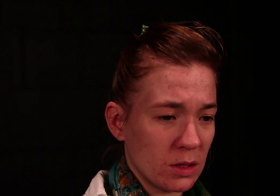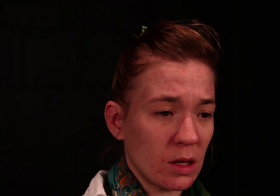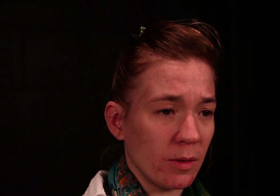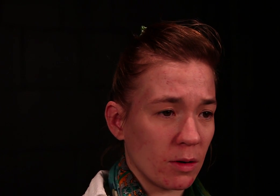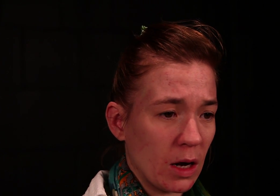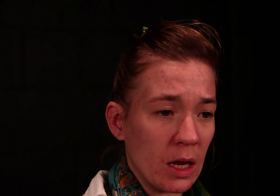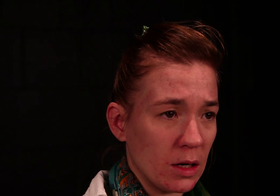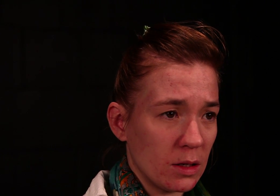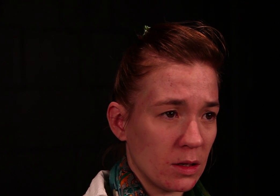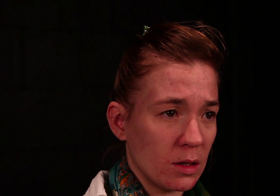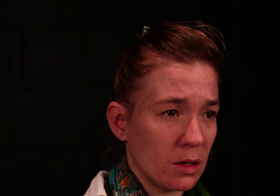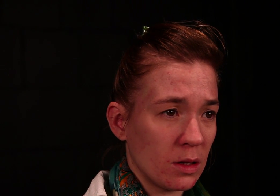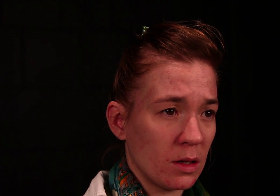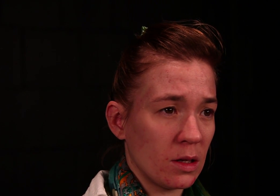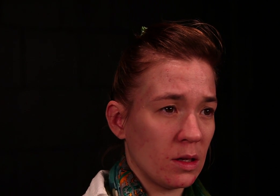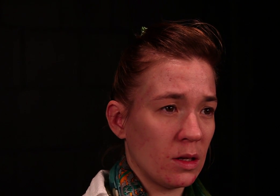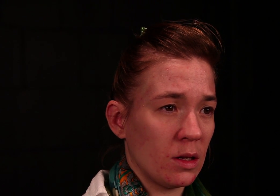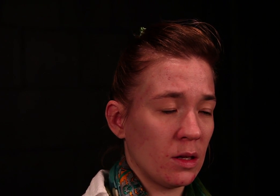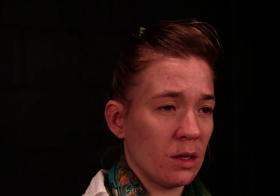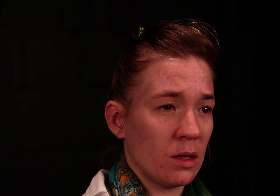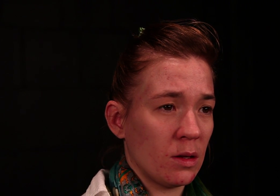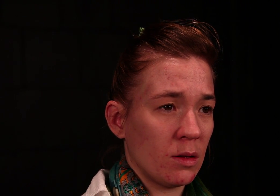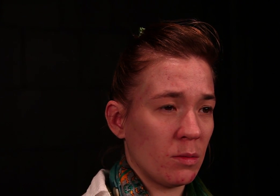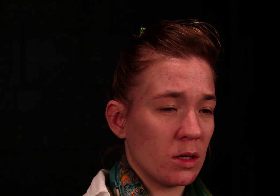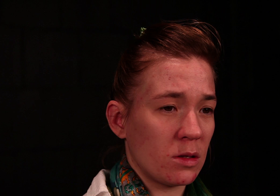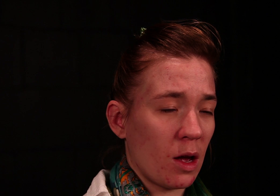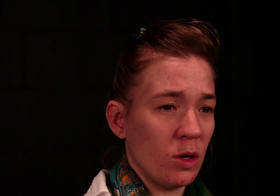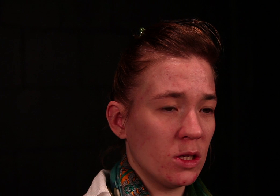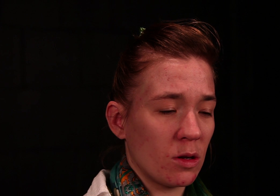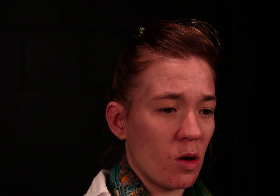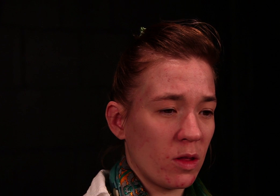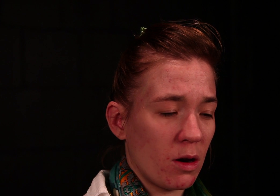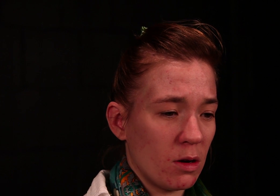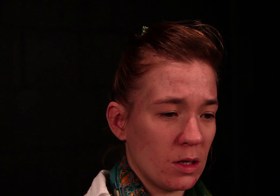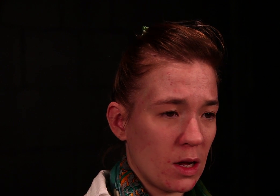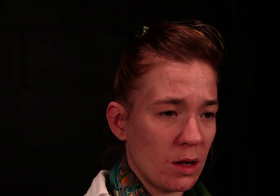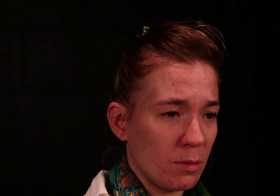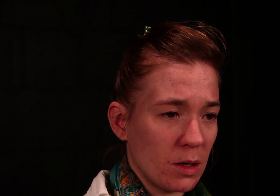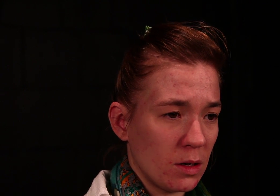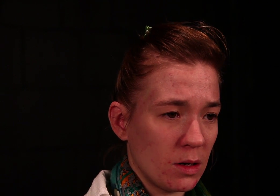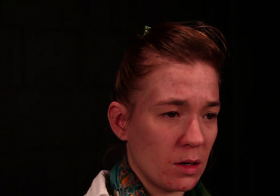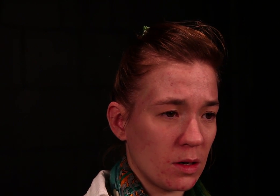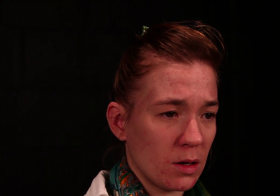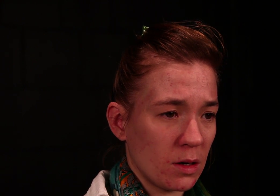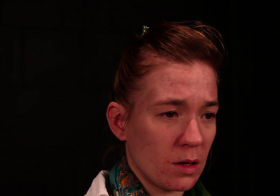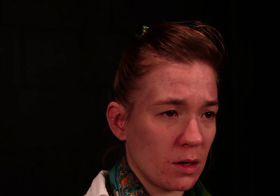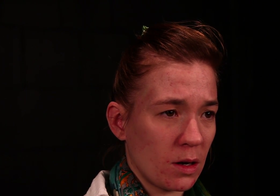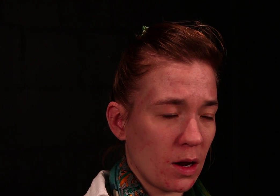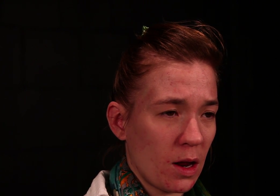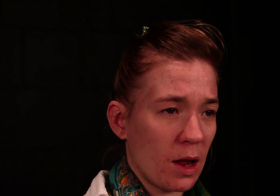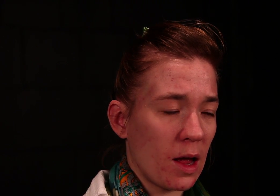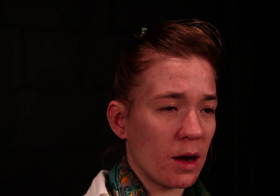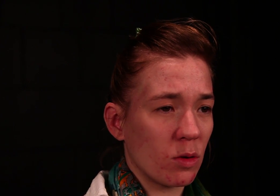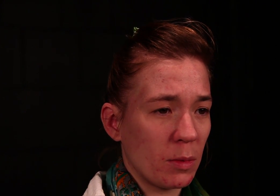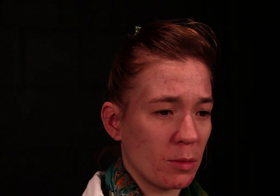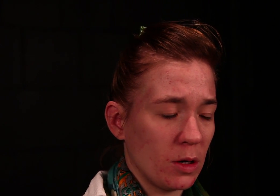7 or 8, because we used to go over there all the time, and I kind of remember, you